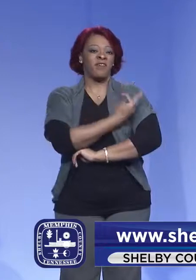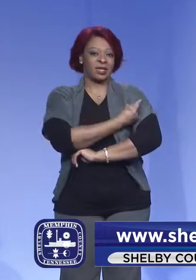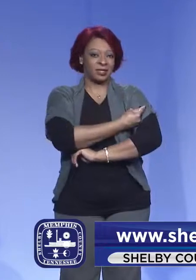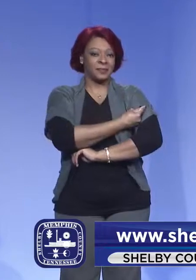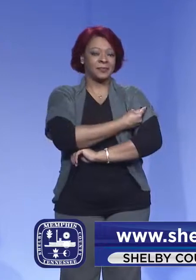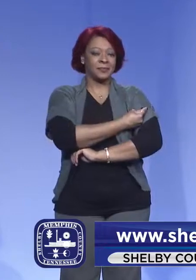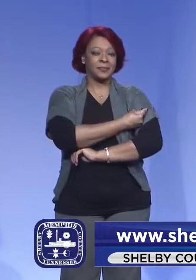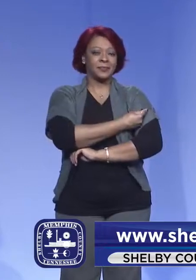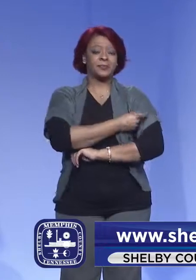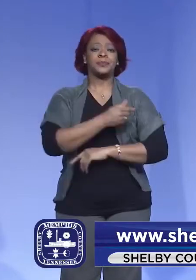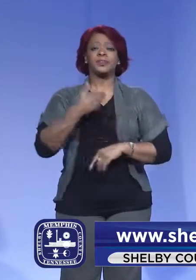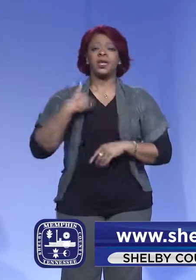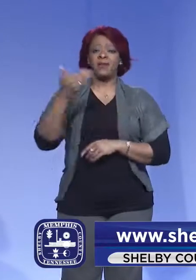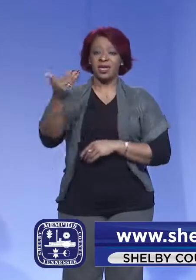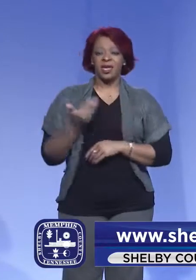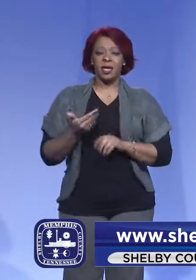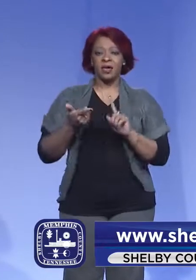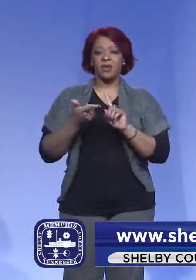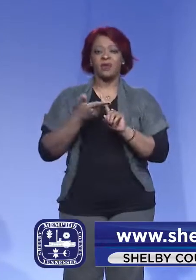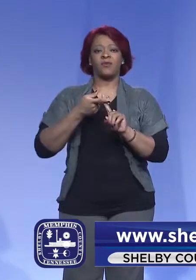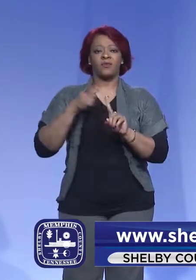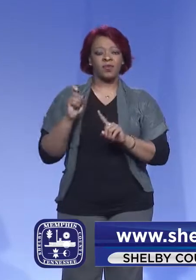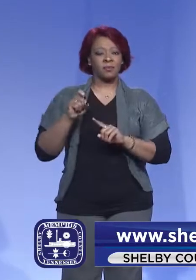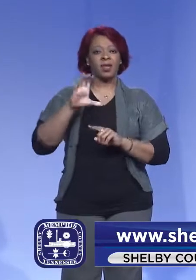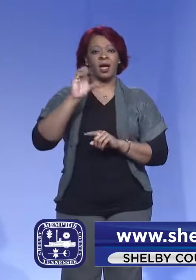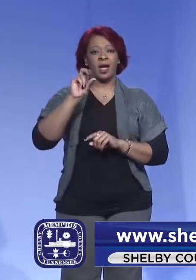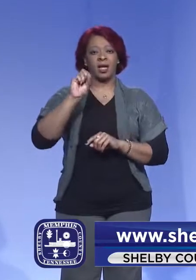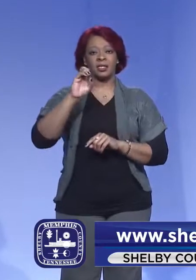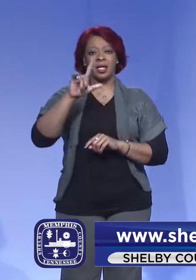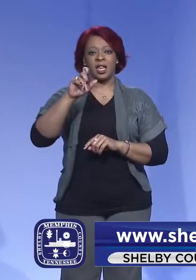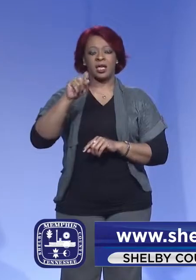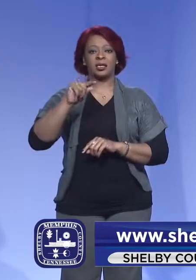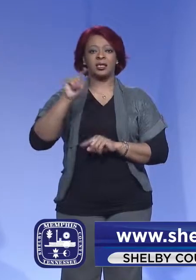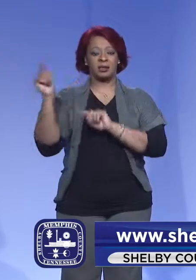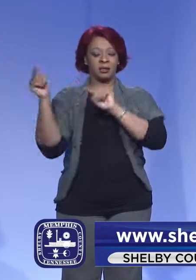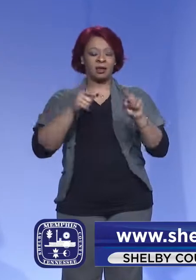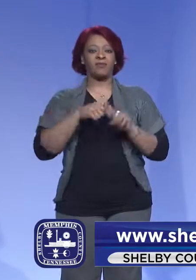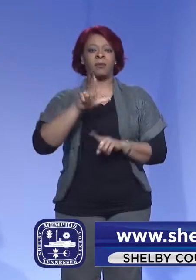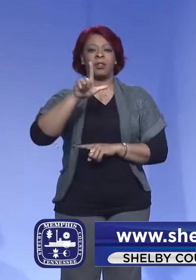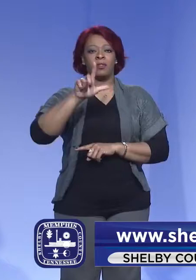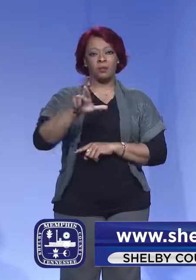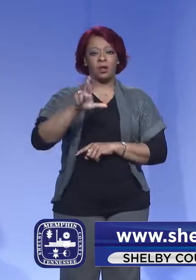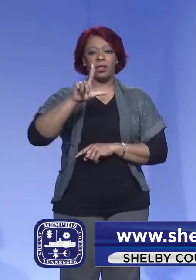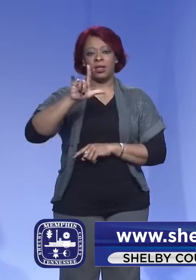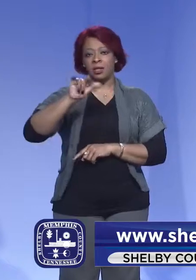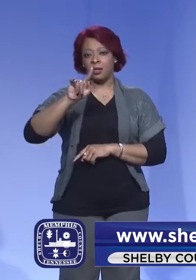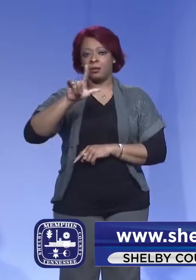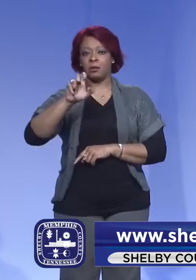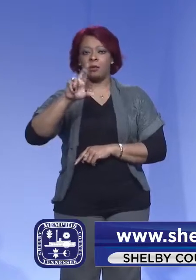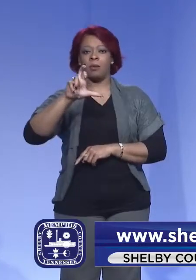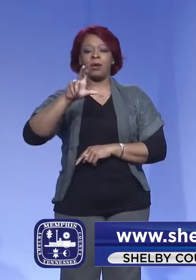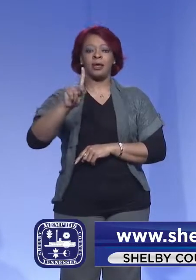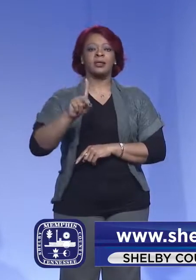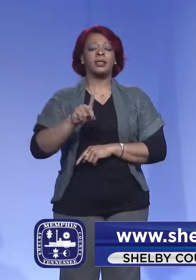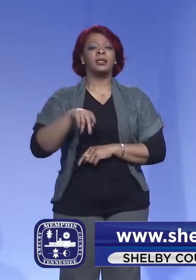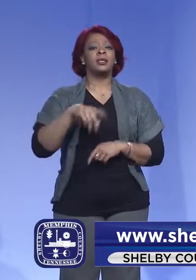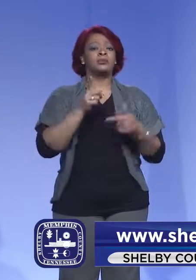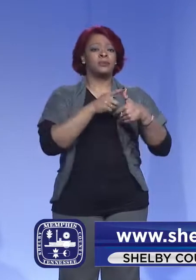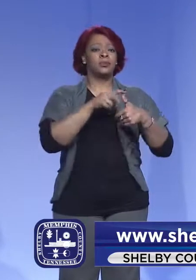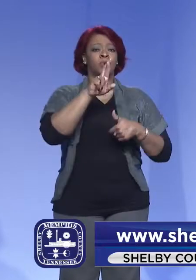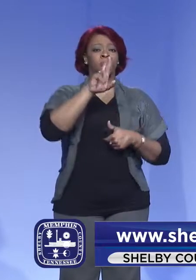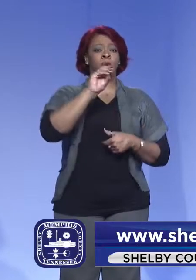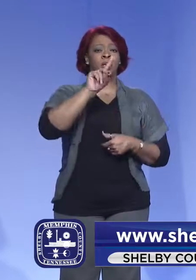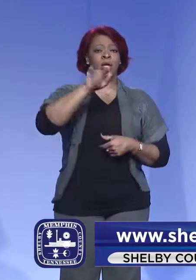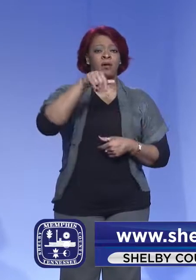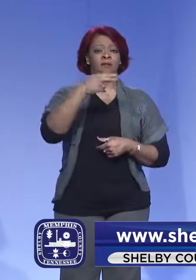And then we have guests from the Mexican Consulate that have come here all the way from Little Rock. So our speaker today will be Rodolfo, and he'll